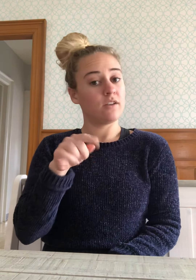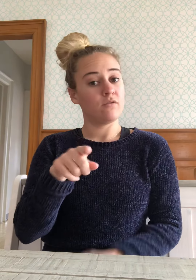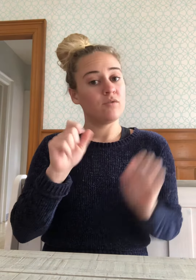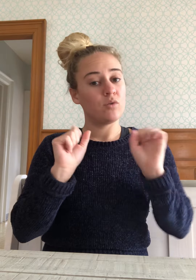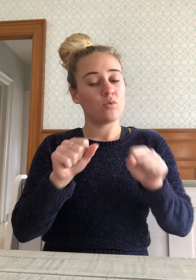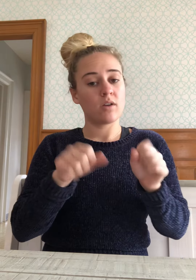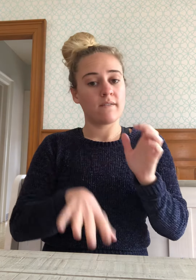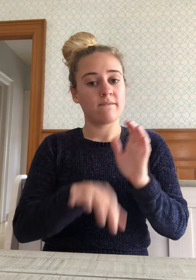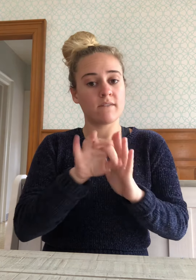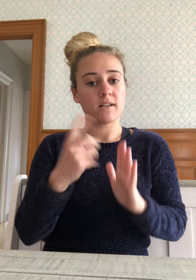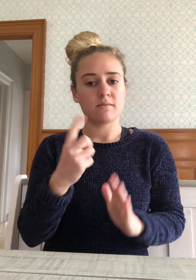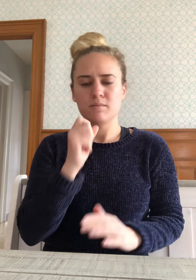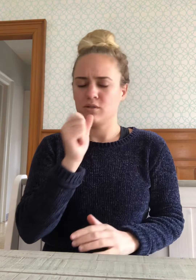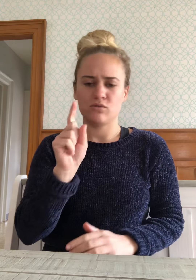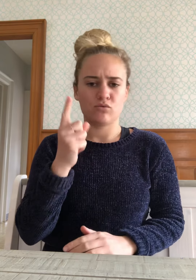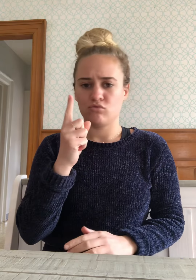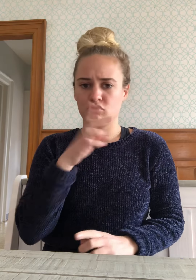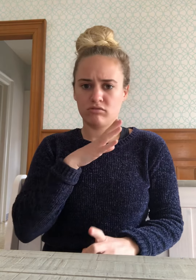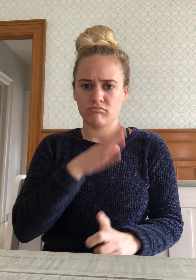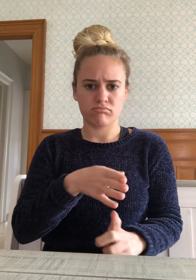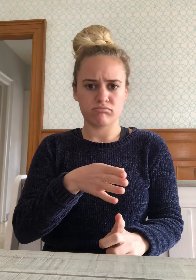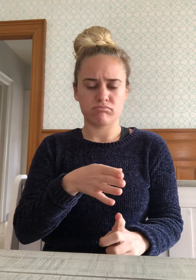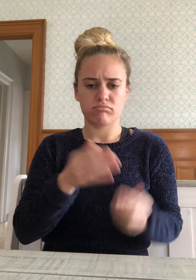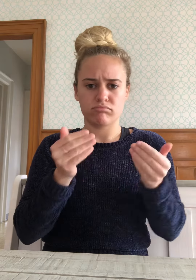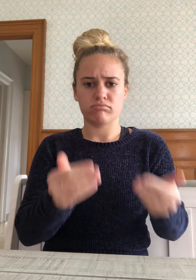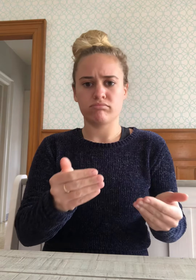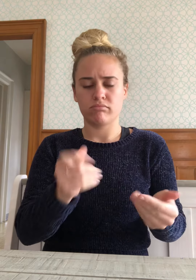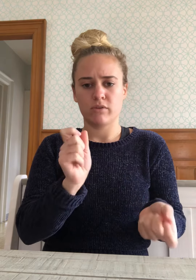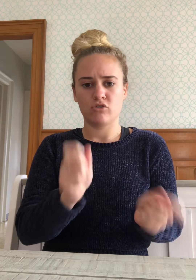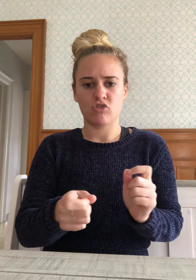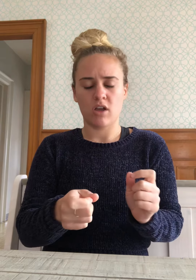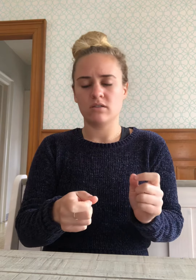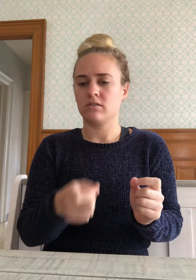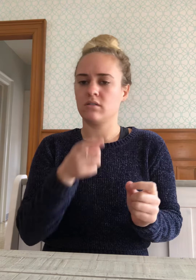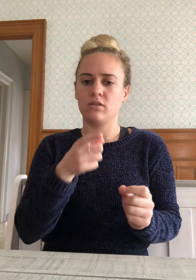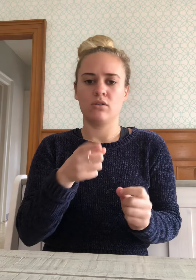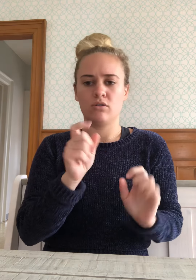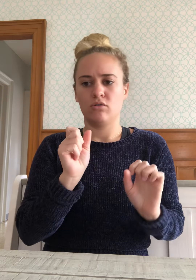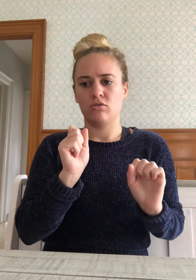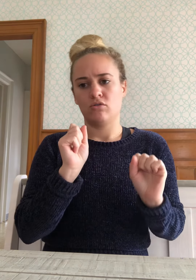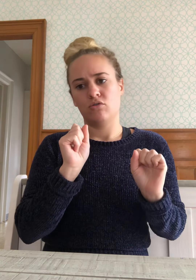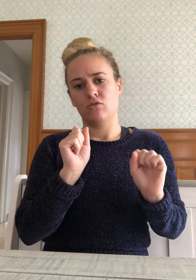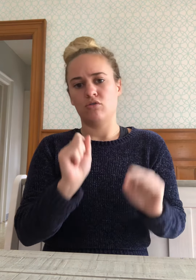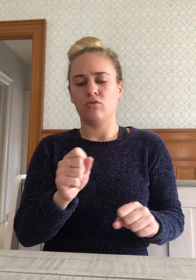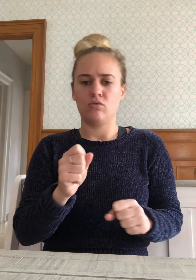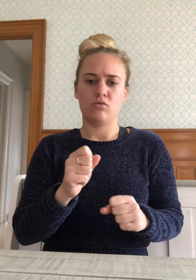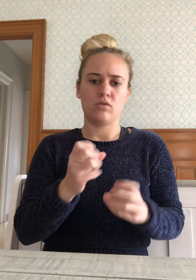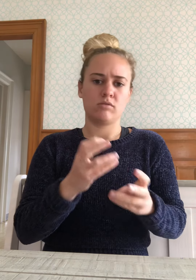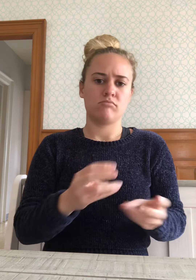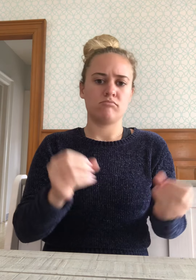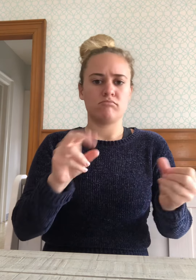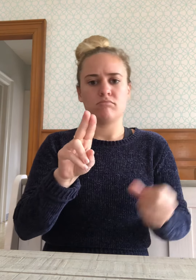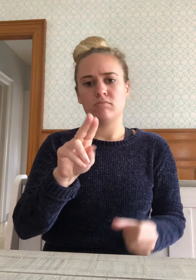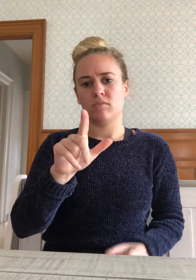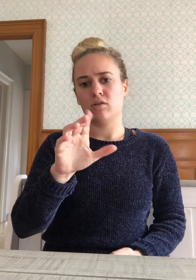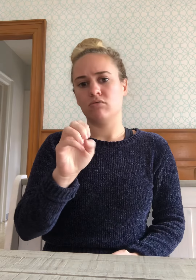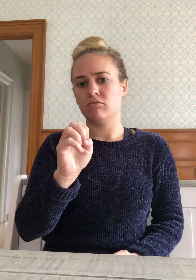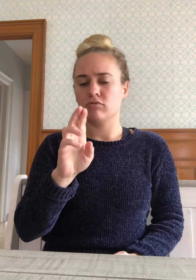don't just adjust. Don't jump to adjustment first. Think that, you can correlate the ulceration or the soreness to a spot on the denture.